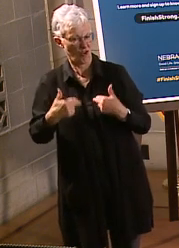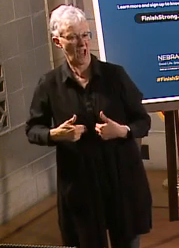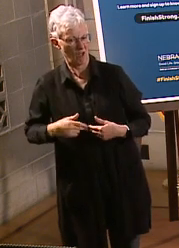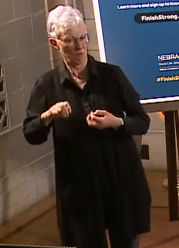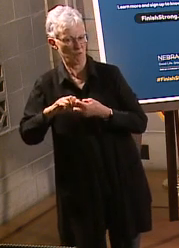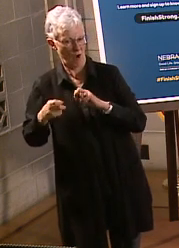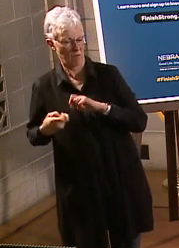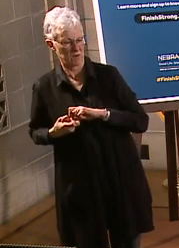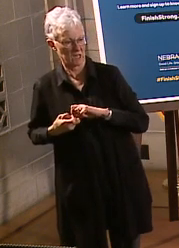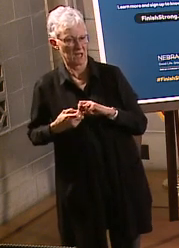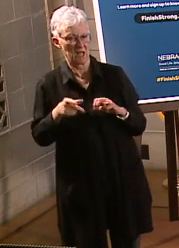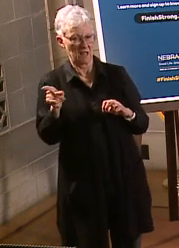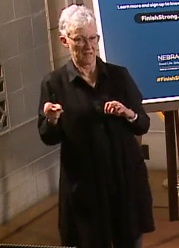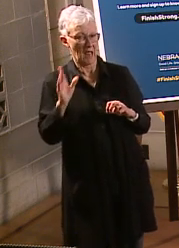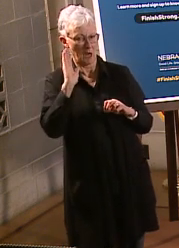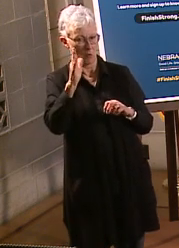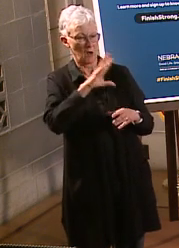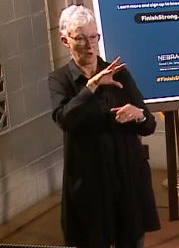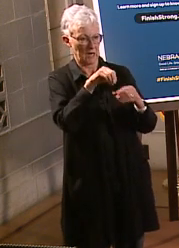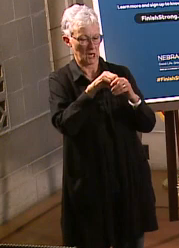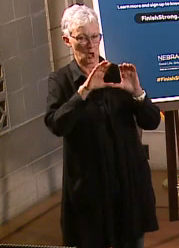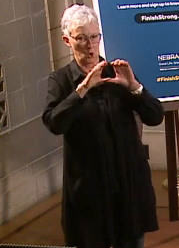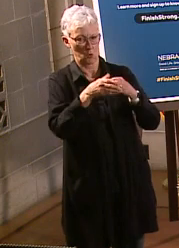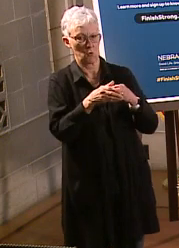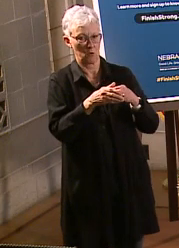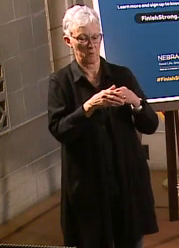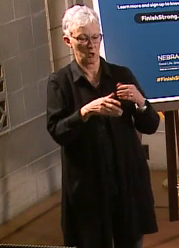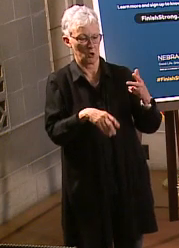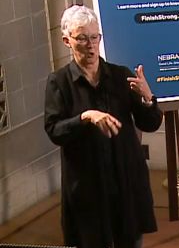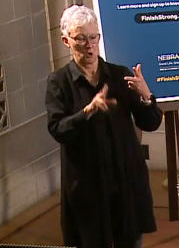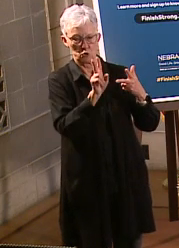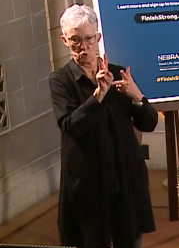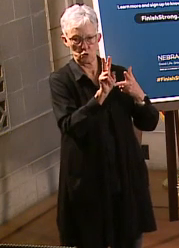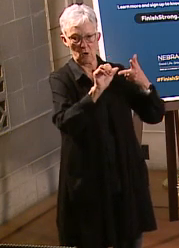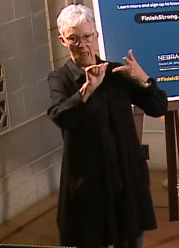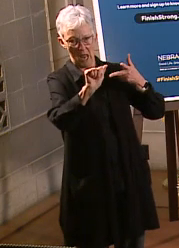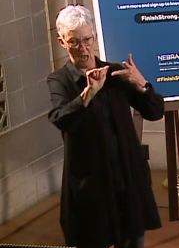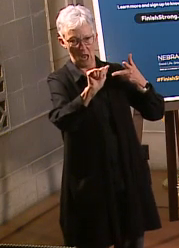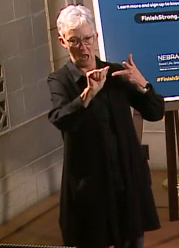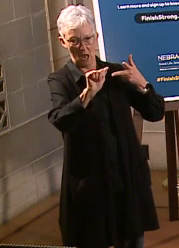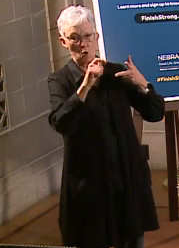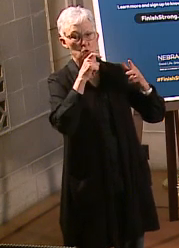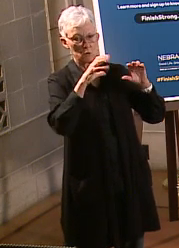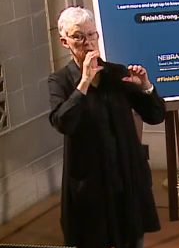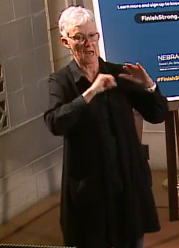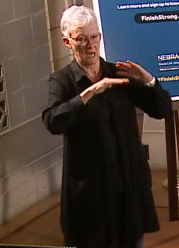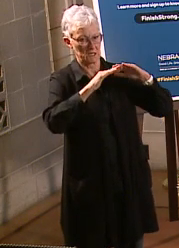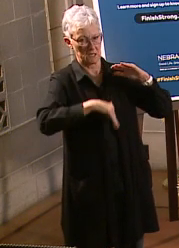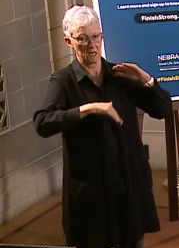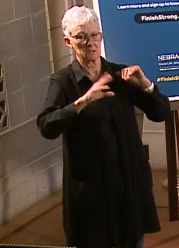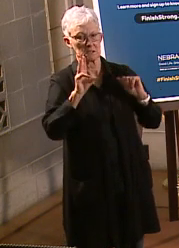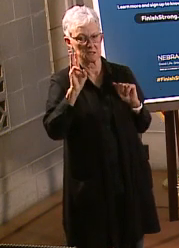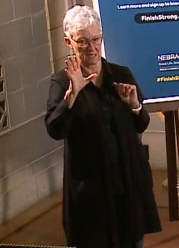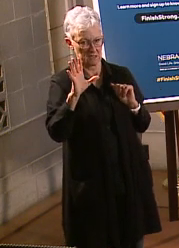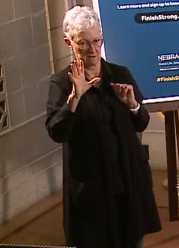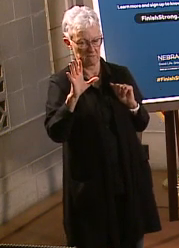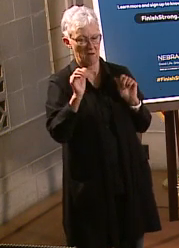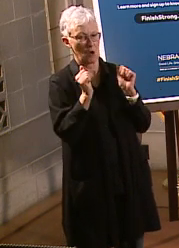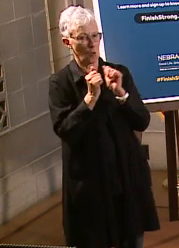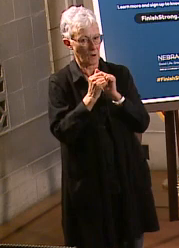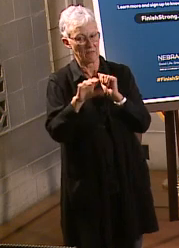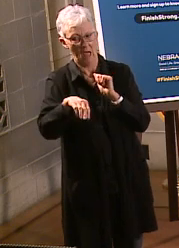2, 2A, for people that are less than age 65 with comorbidities. And as the governor's been